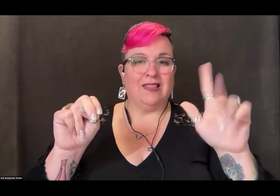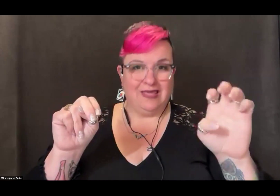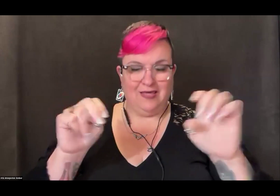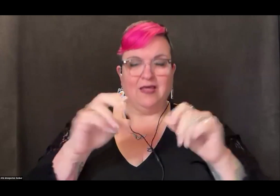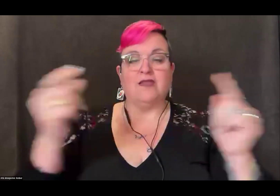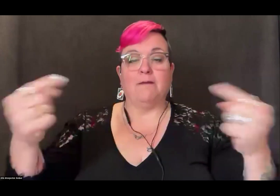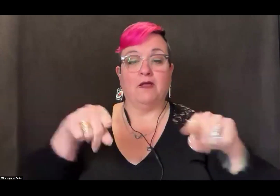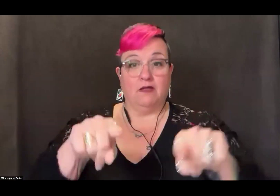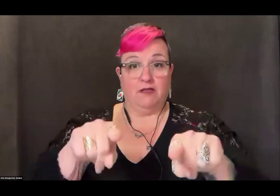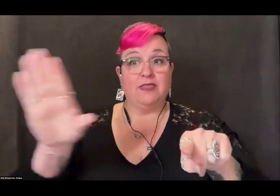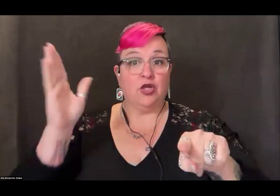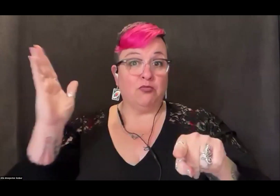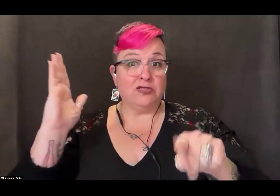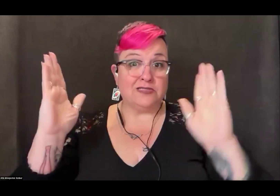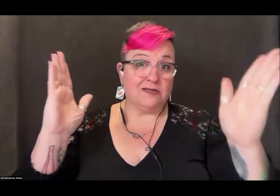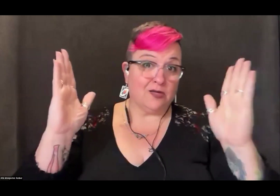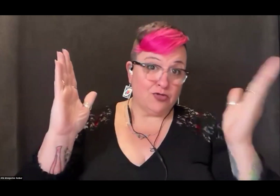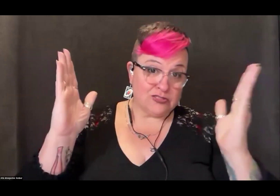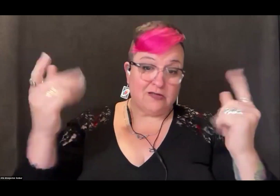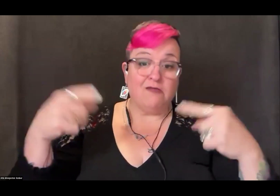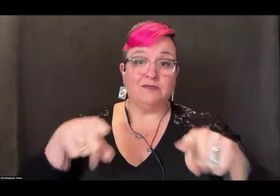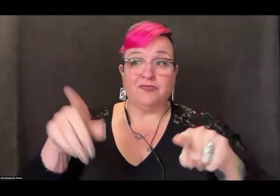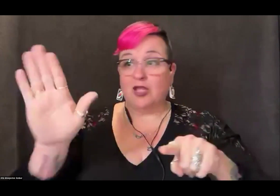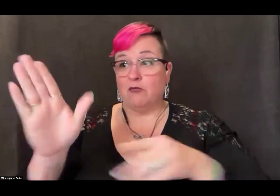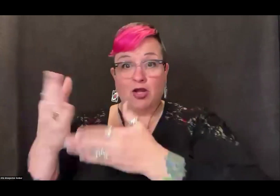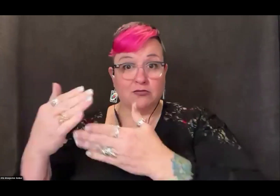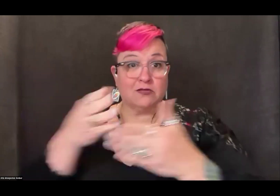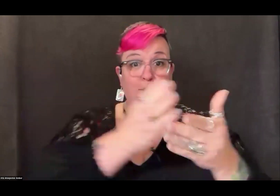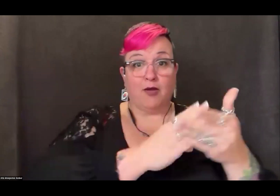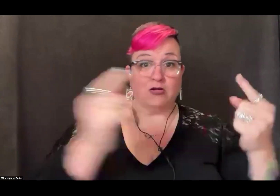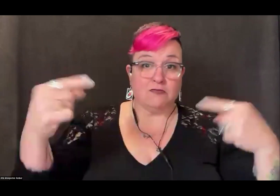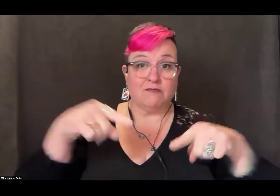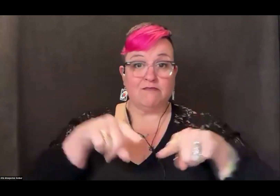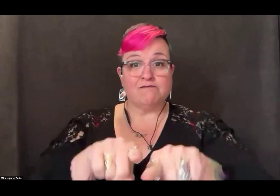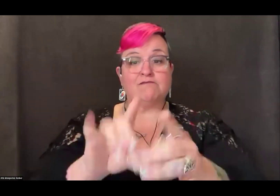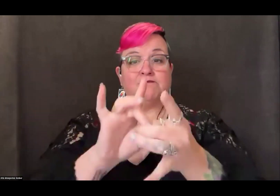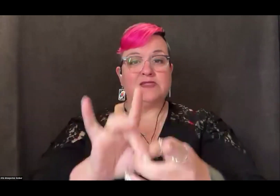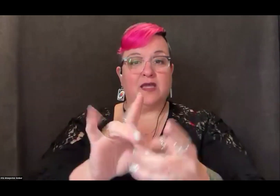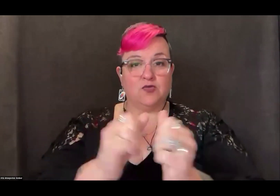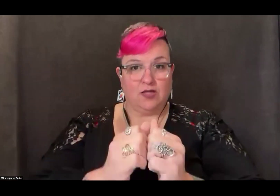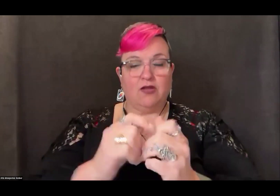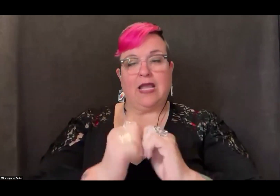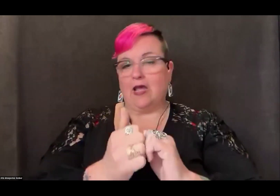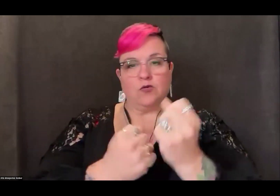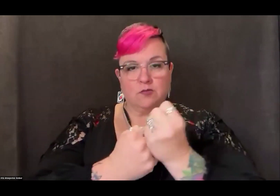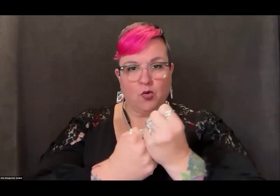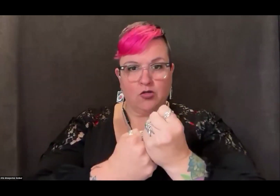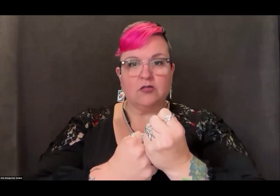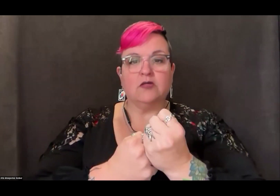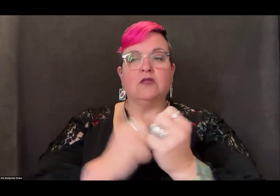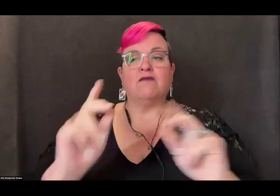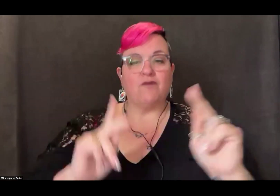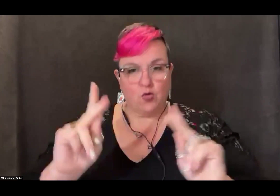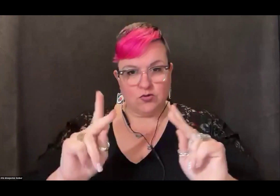and what their pieces do and how they support folks on